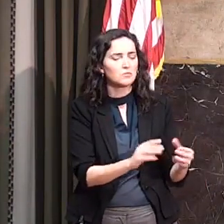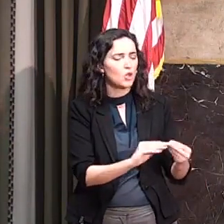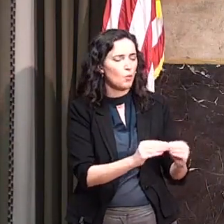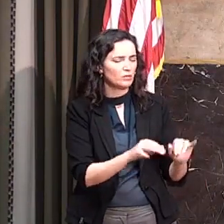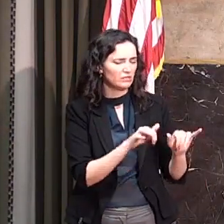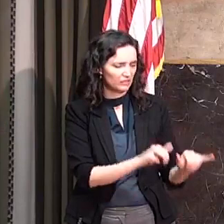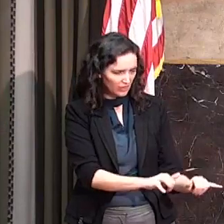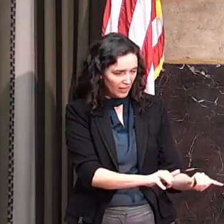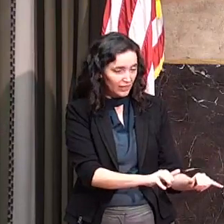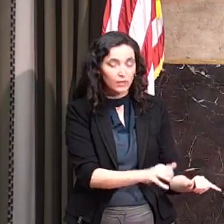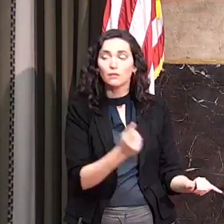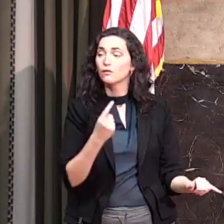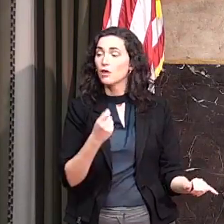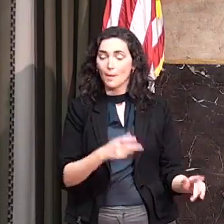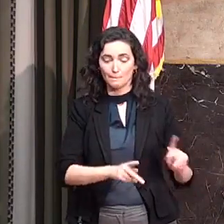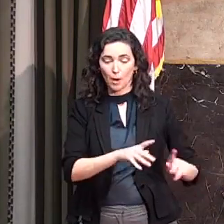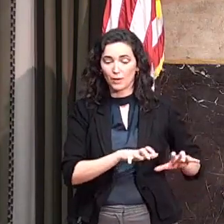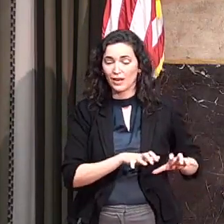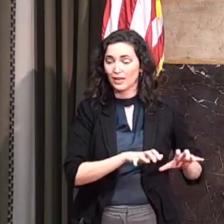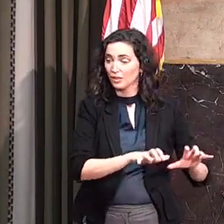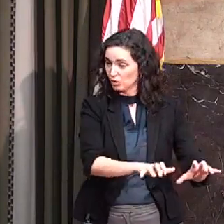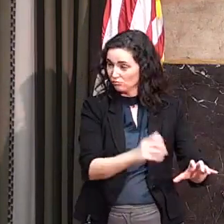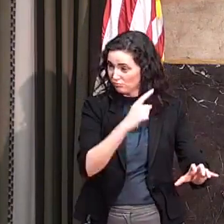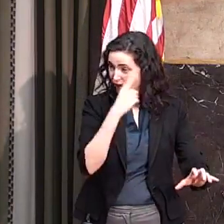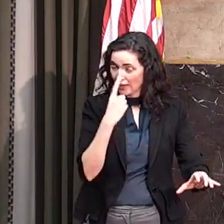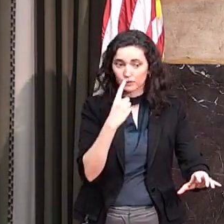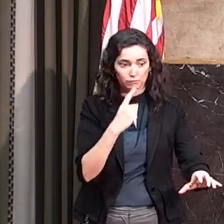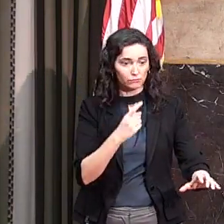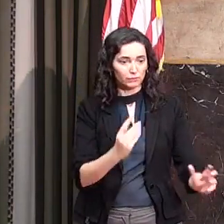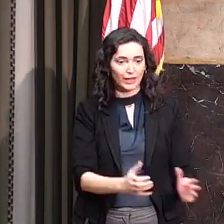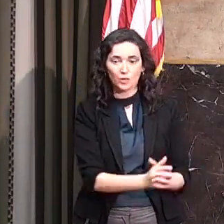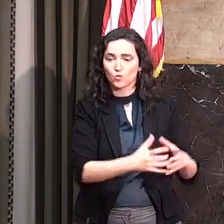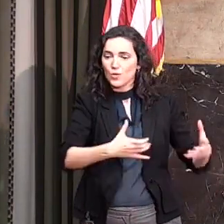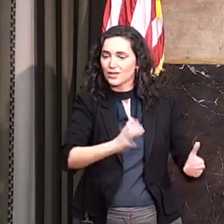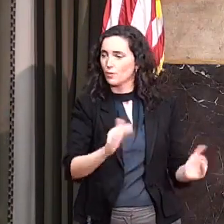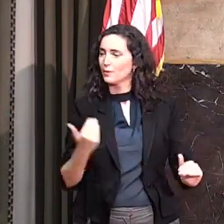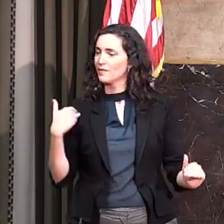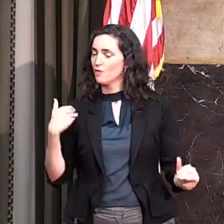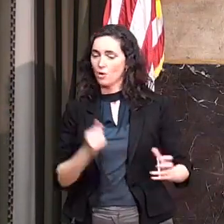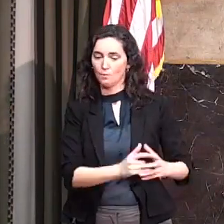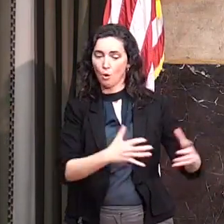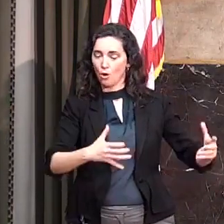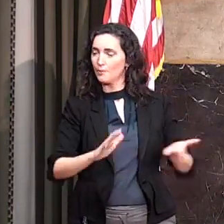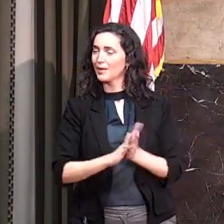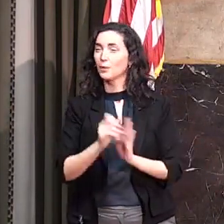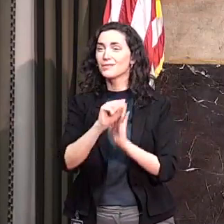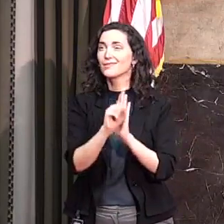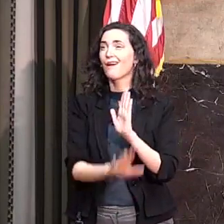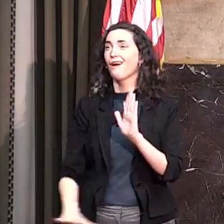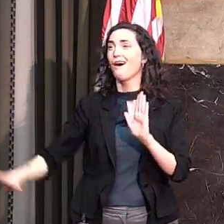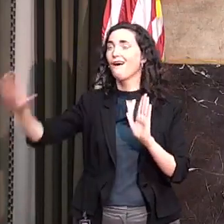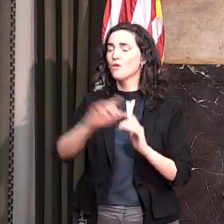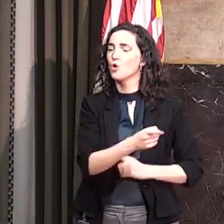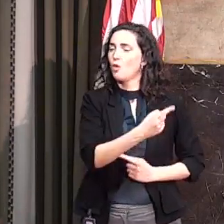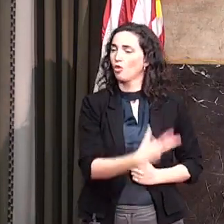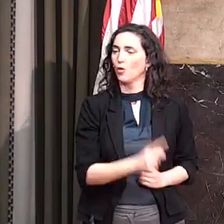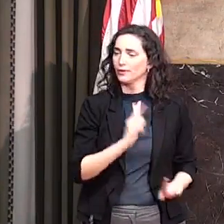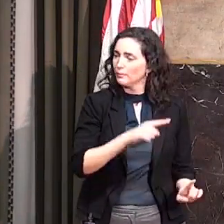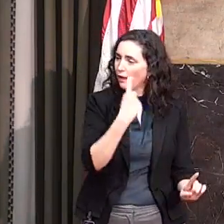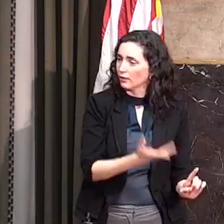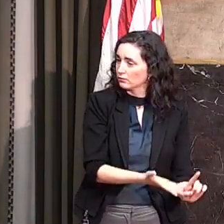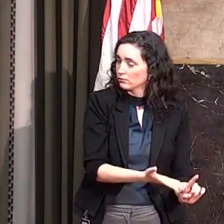of the population that is African American in this census is higher than it was before. It's basically 1/3, and yet there's